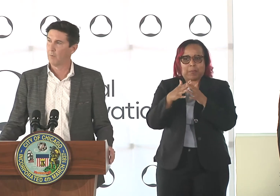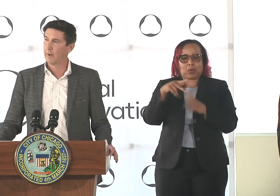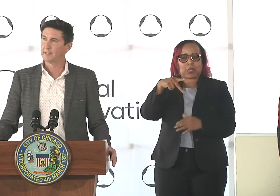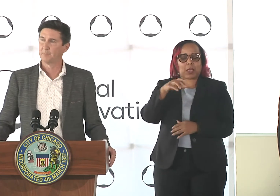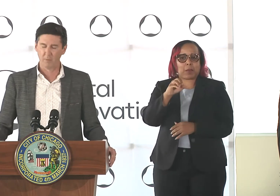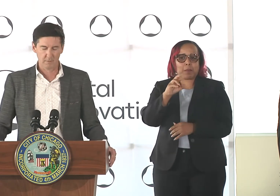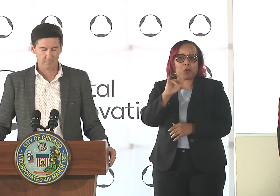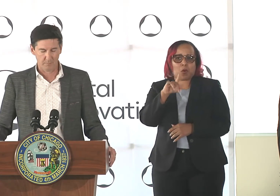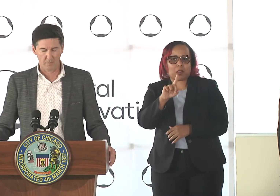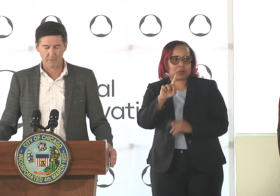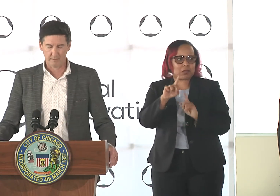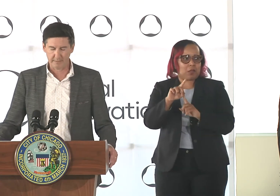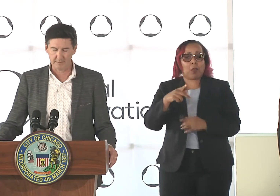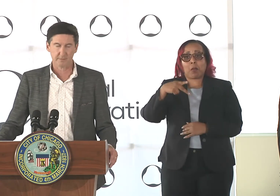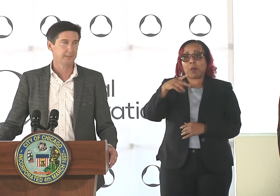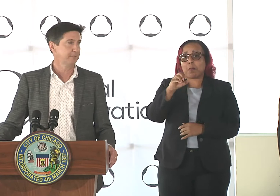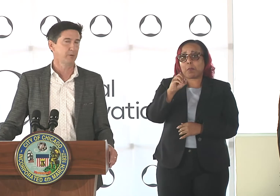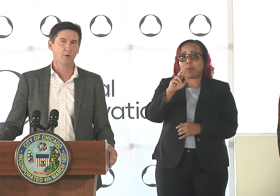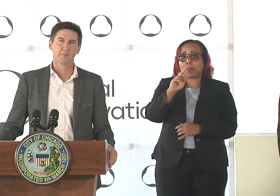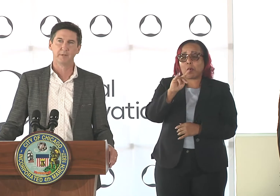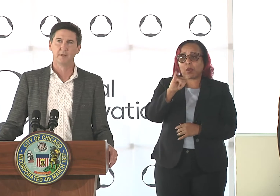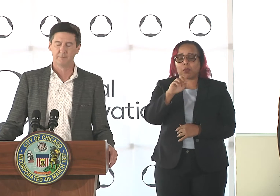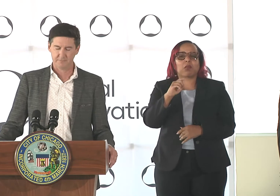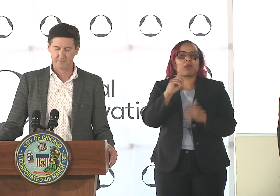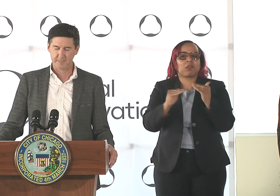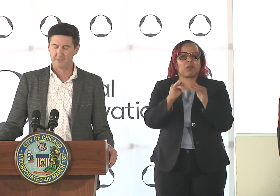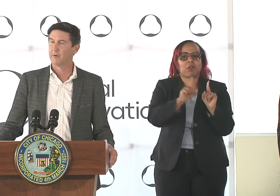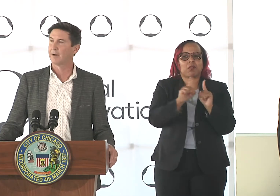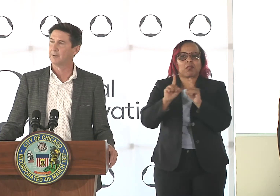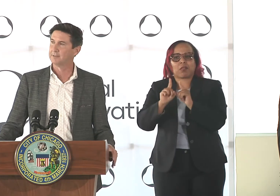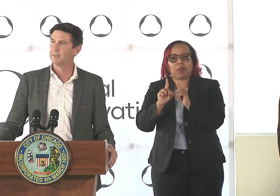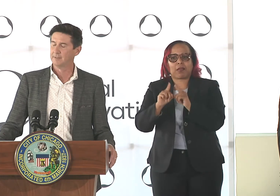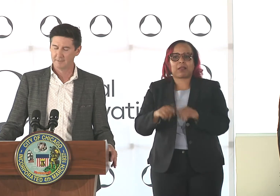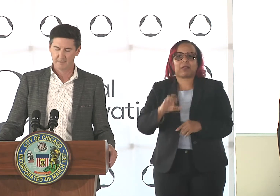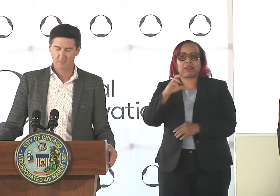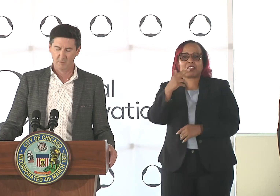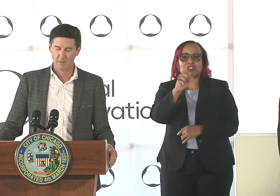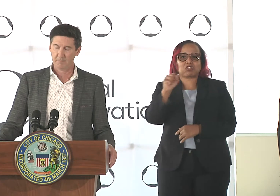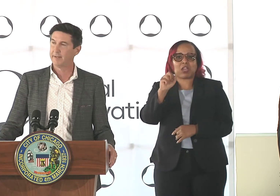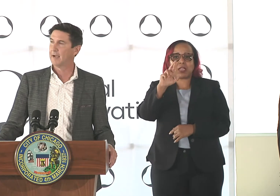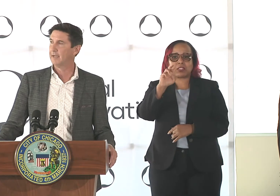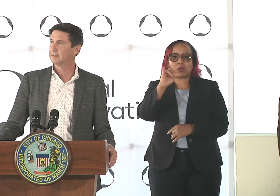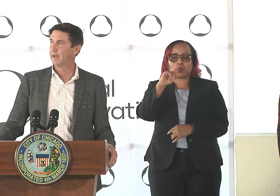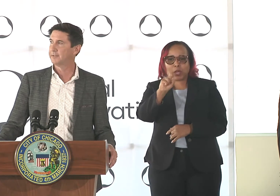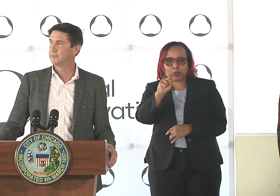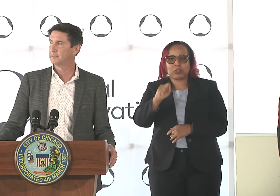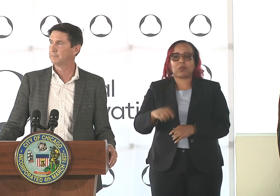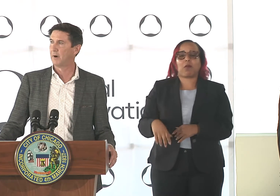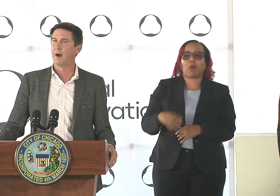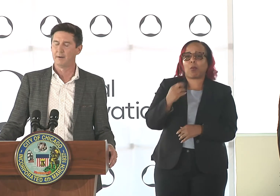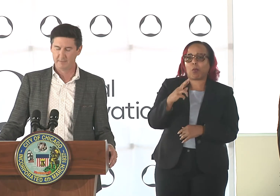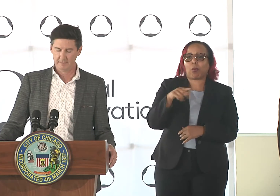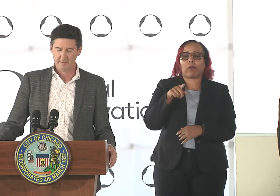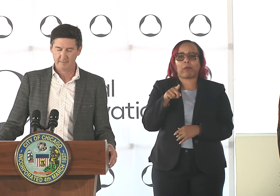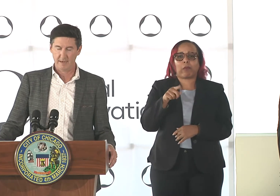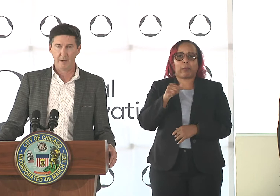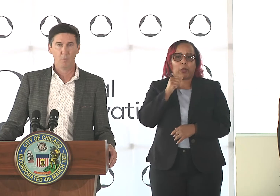So what is Portal? Portal is, it's the equivalent of Chess Records or Buddy Guy's Legends